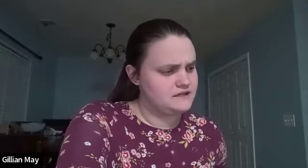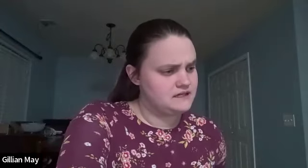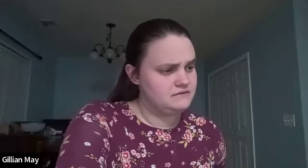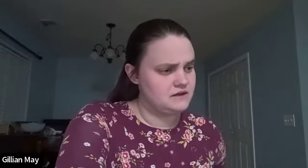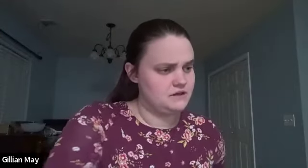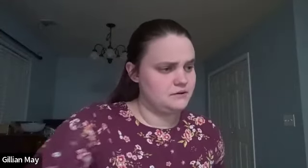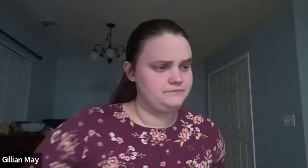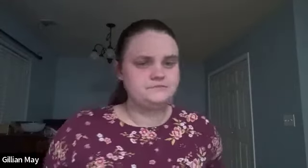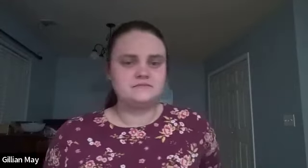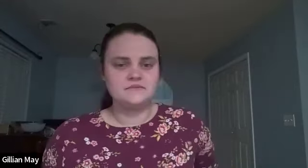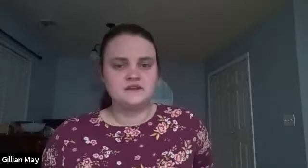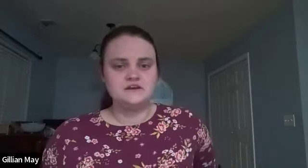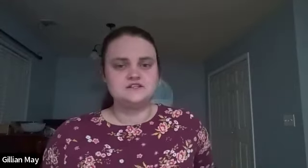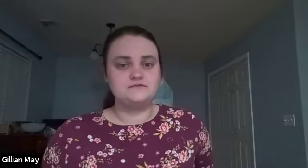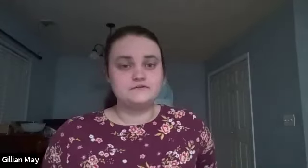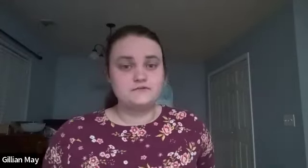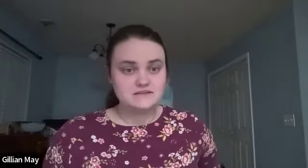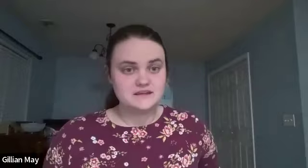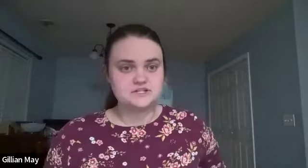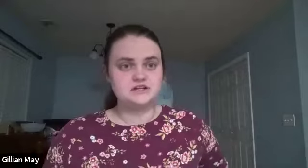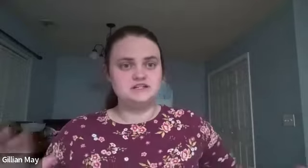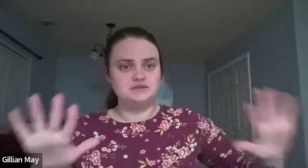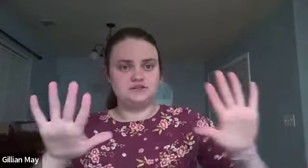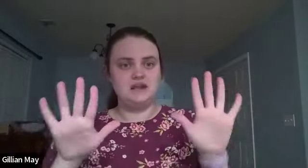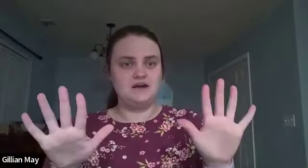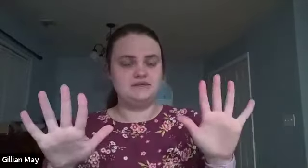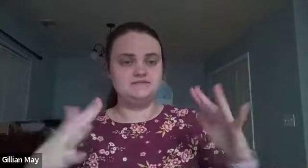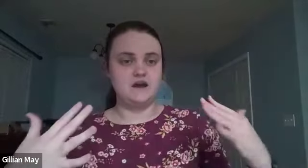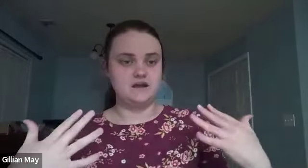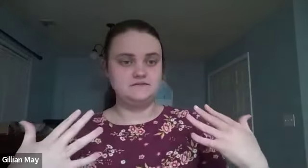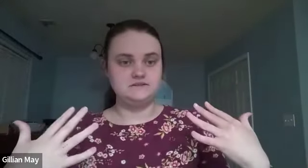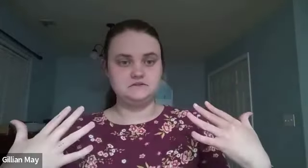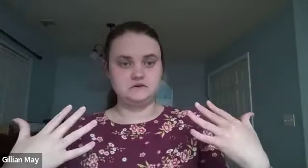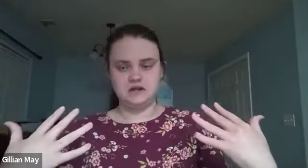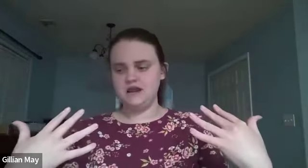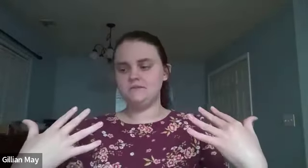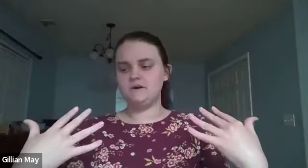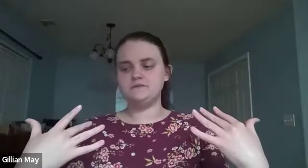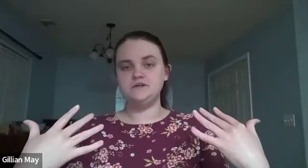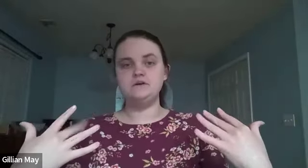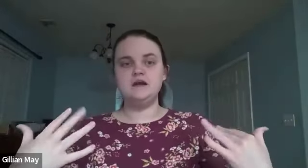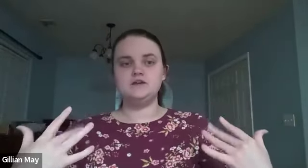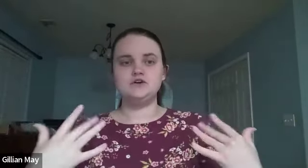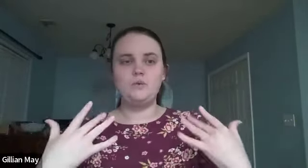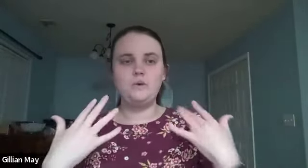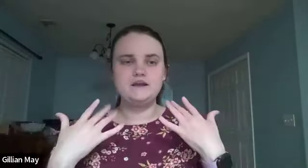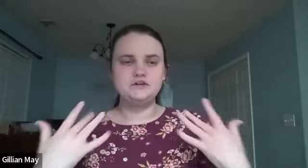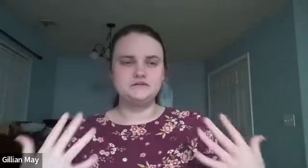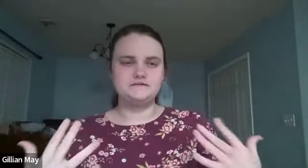friendly. There we go. So for friendly, what you're going to do is you're going to have these fives. You're going to kind of have them away from you. You're going to wiggle your